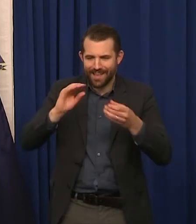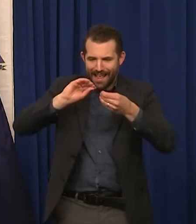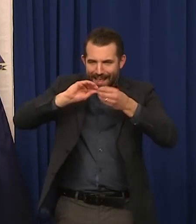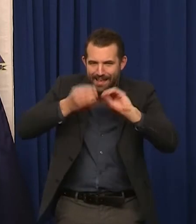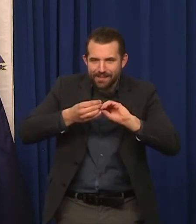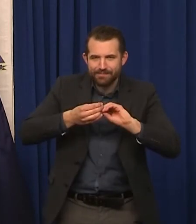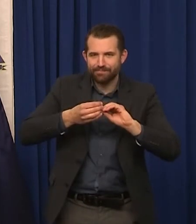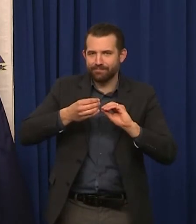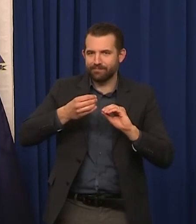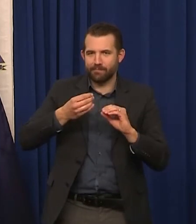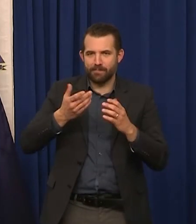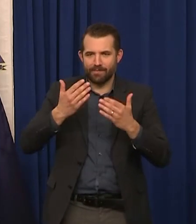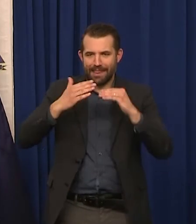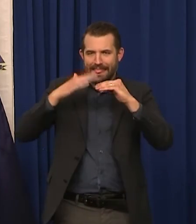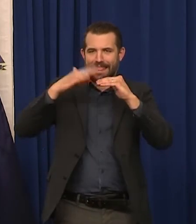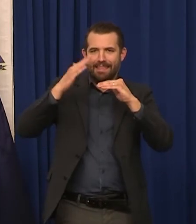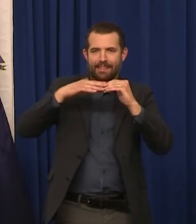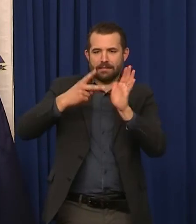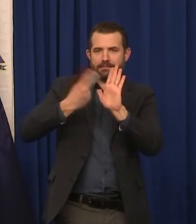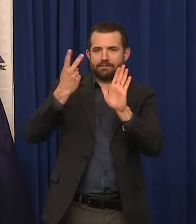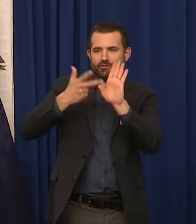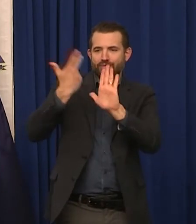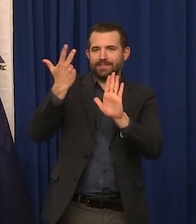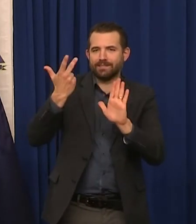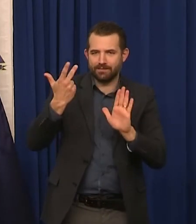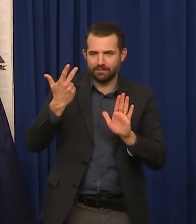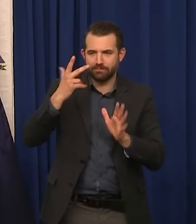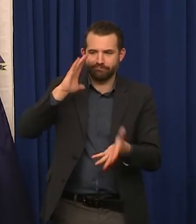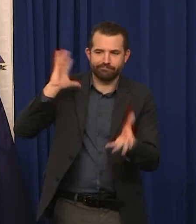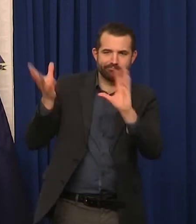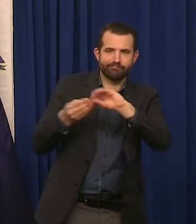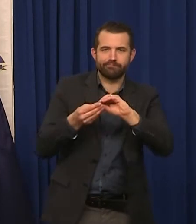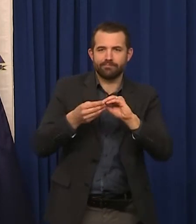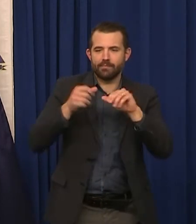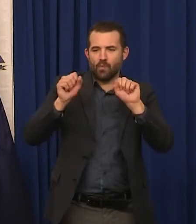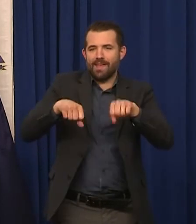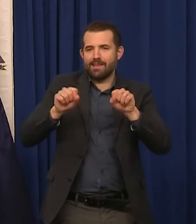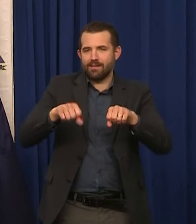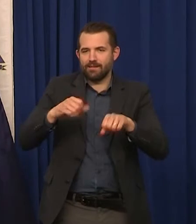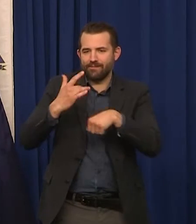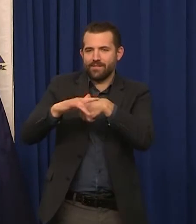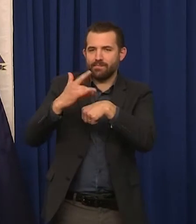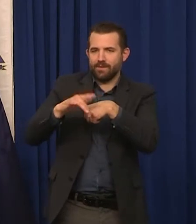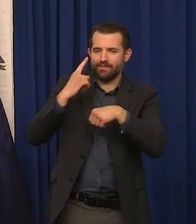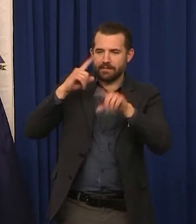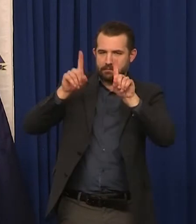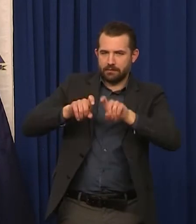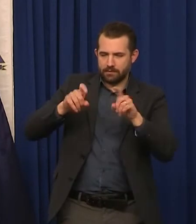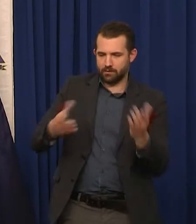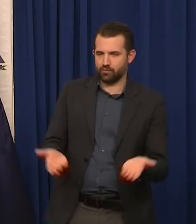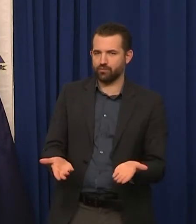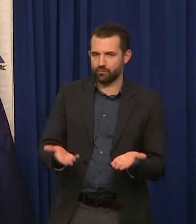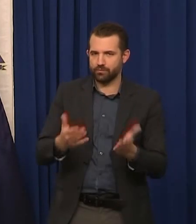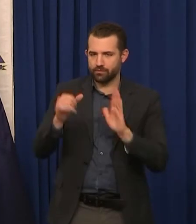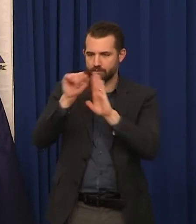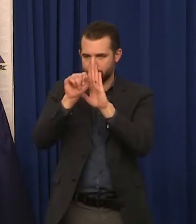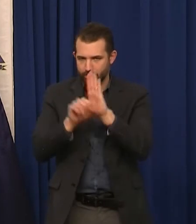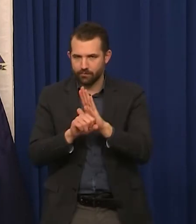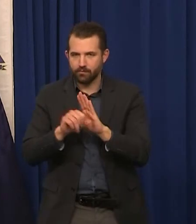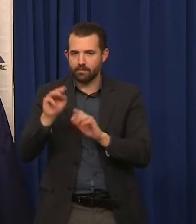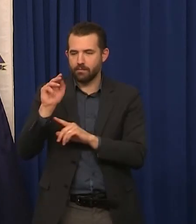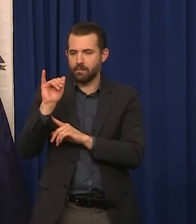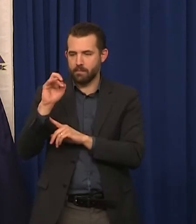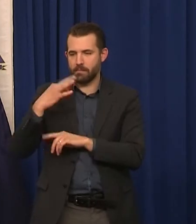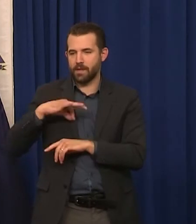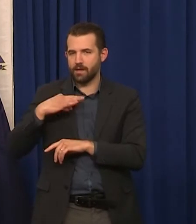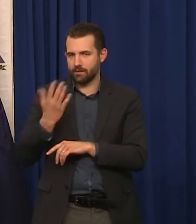a doubling or a tripling of our total capacity for testing in the state. Not just at Maine CDC, but all of the testing that's